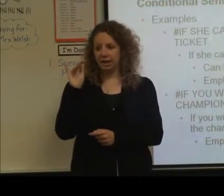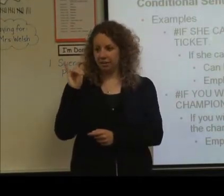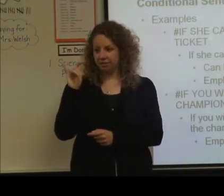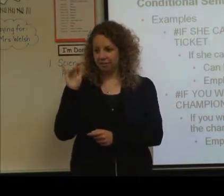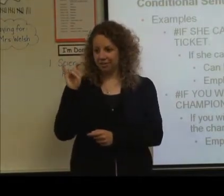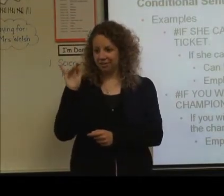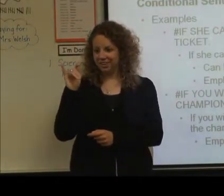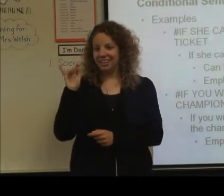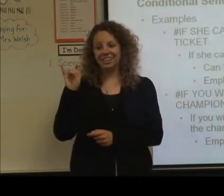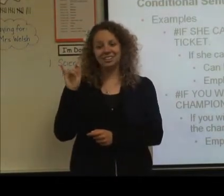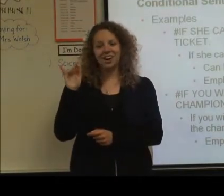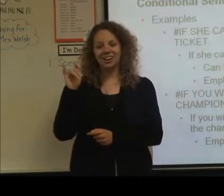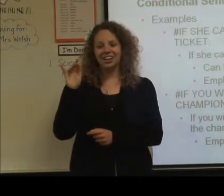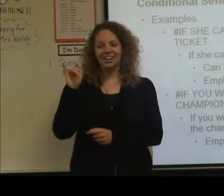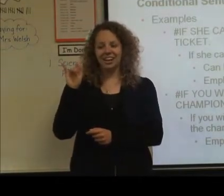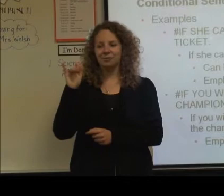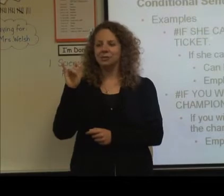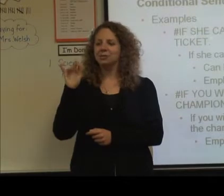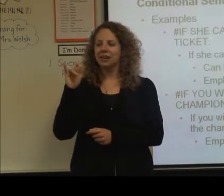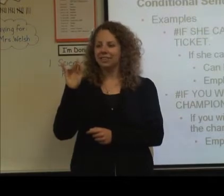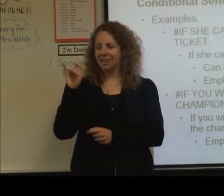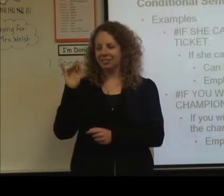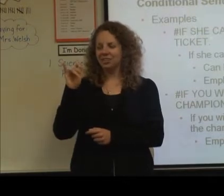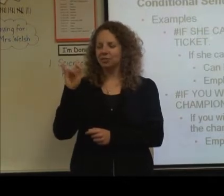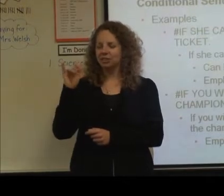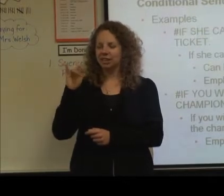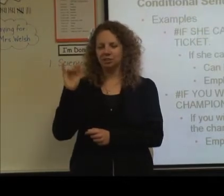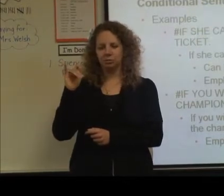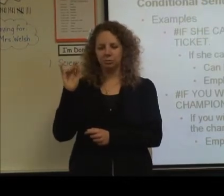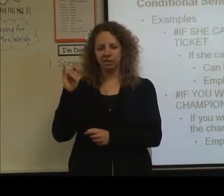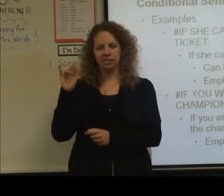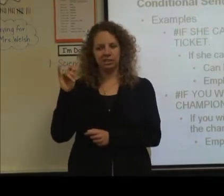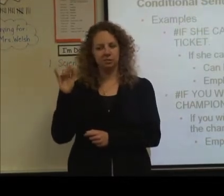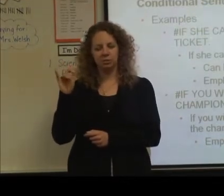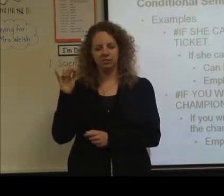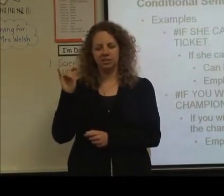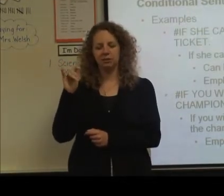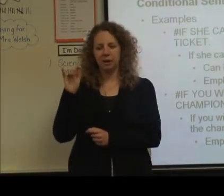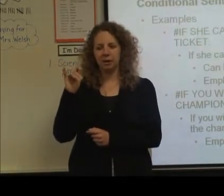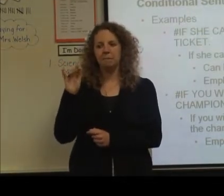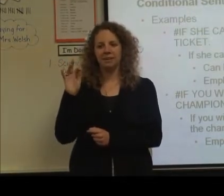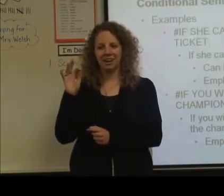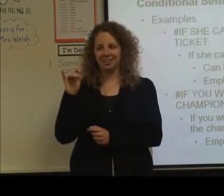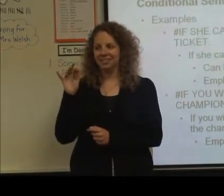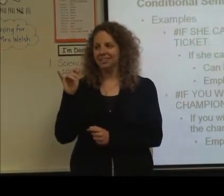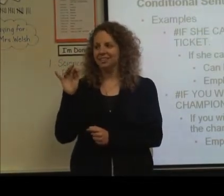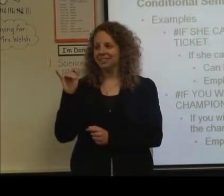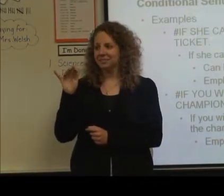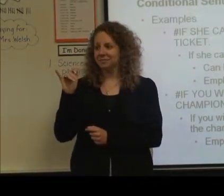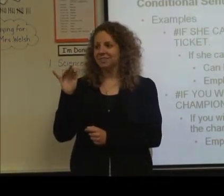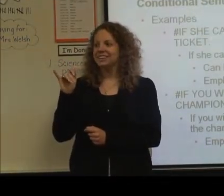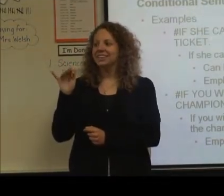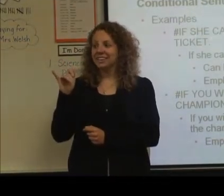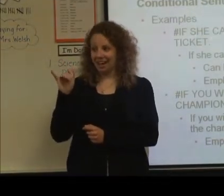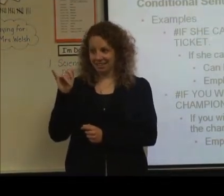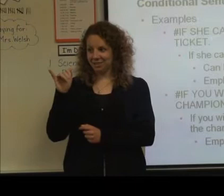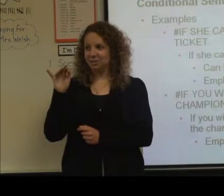if. It is hard. And once you get the hang of it though, then it gets super easy and you won't even think about it. But yeah. That has the number in front of it? Yeah. So